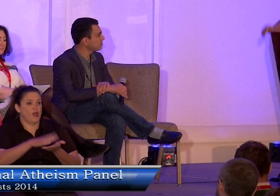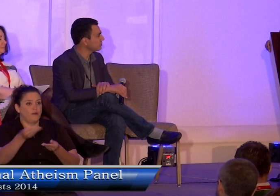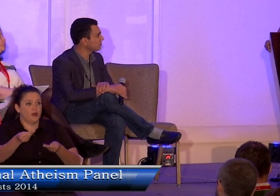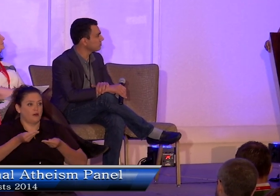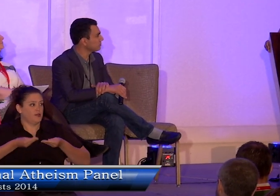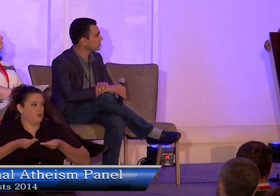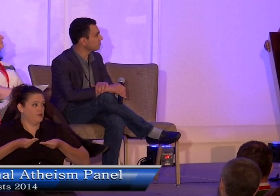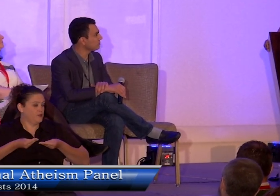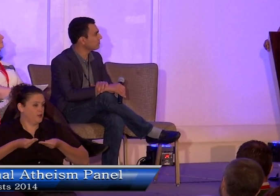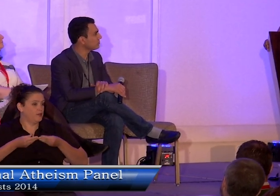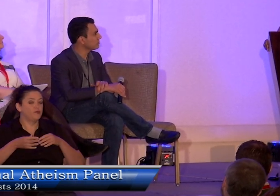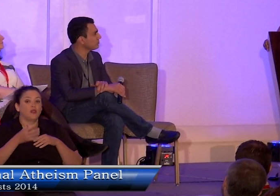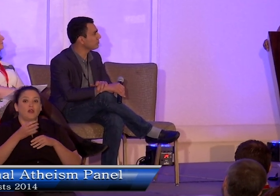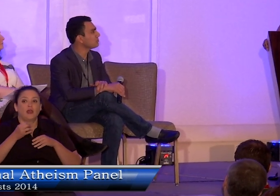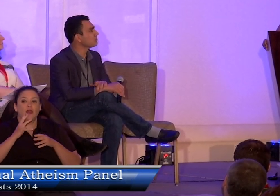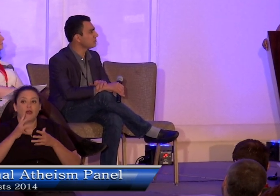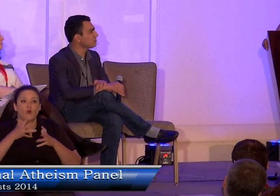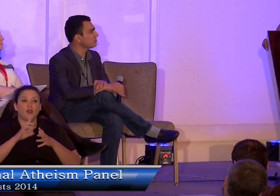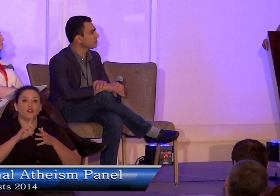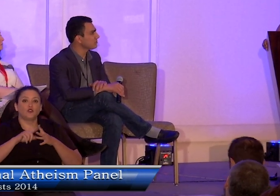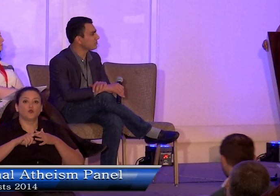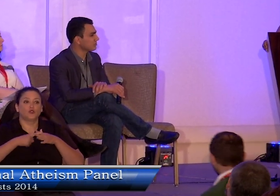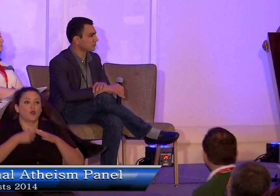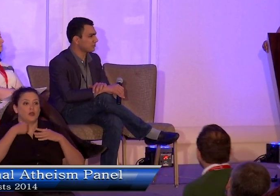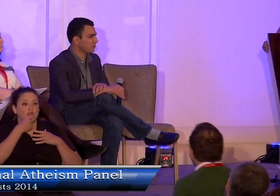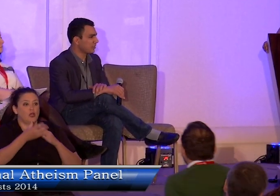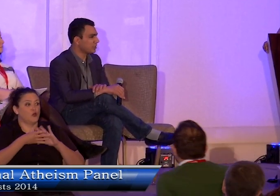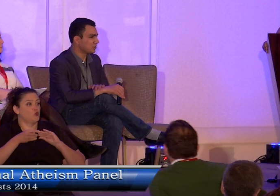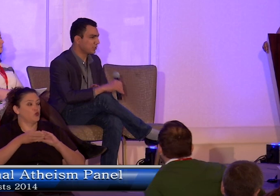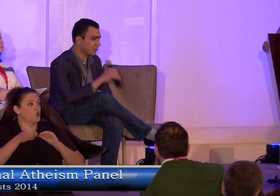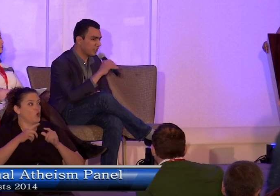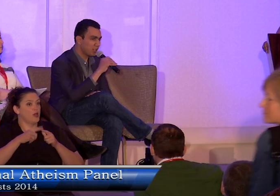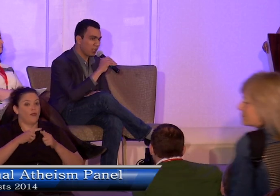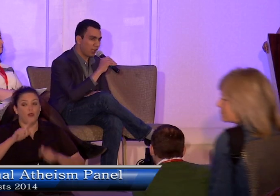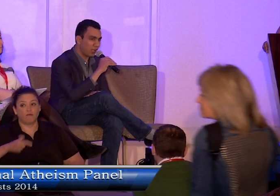just let you start telling your story, and then we will go from there.